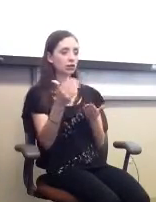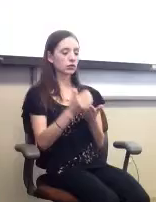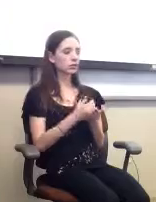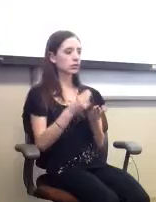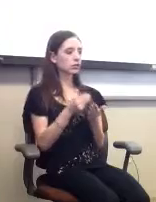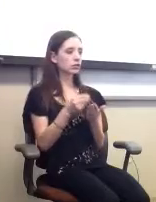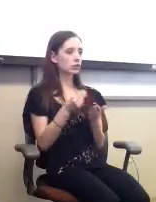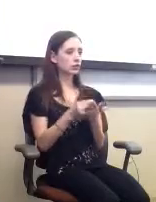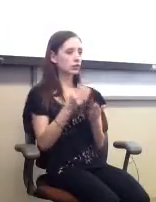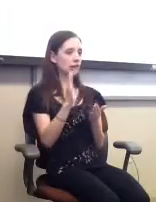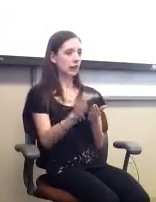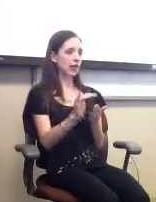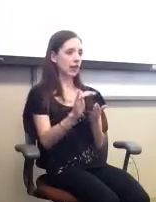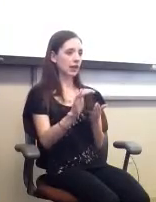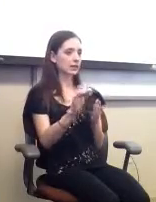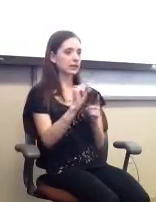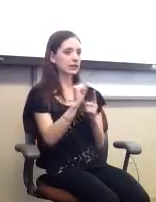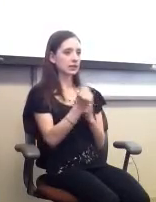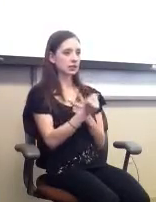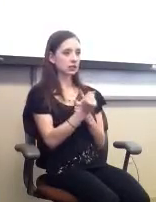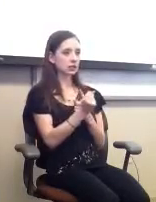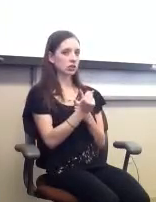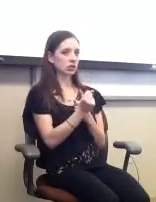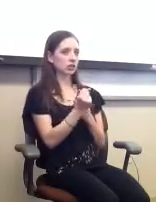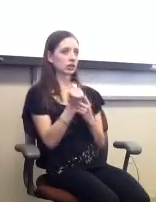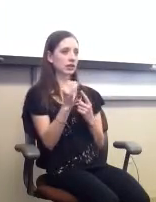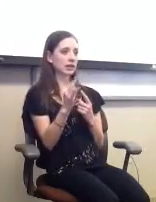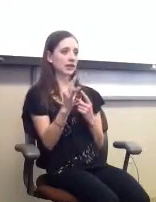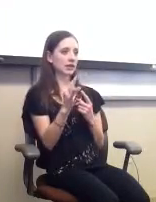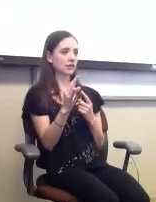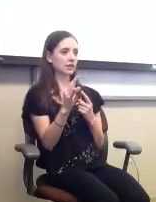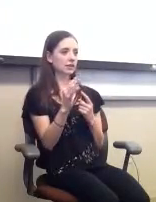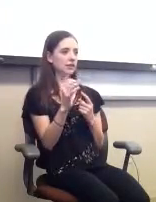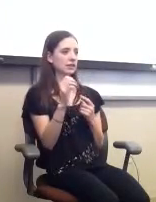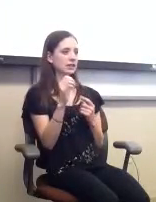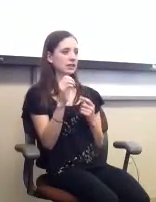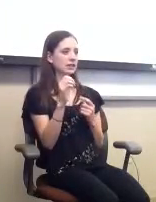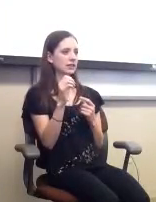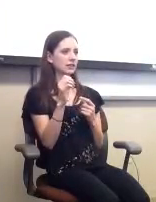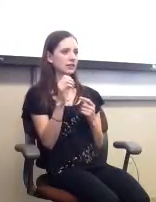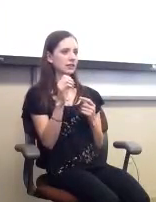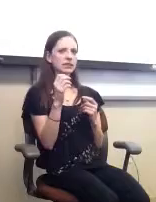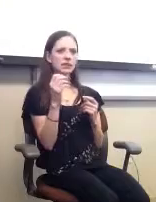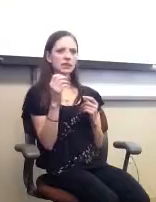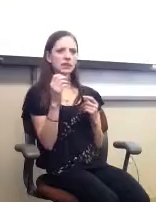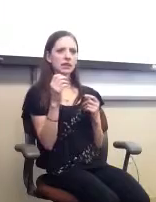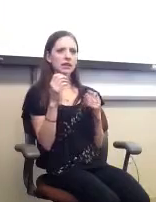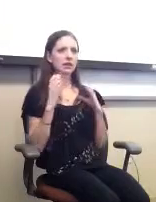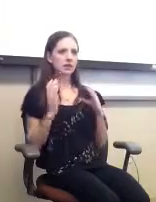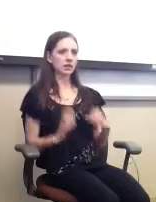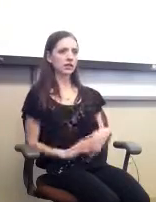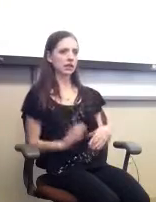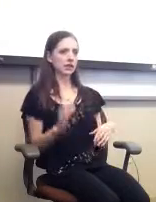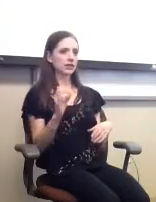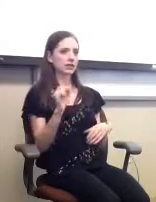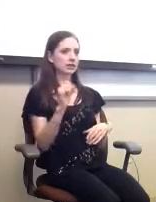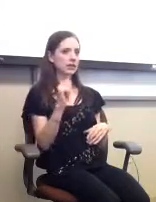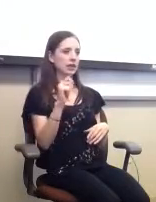the client's in status 10, put something like, to be determined once the IP is developed. Because I don't know how they're going to do it yet. We don't